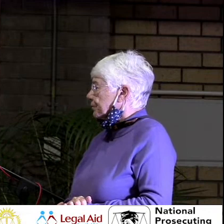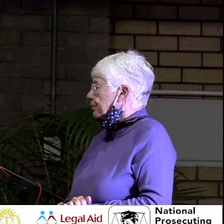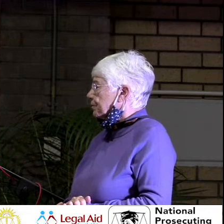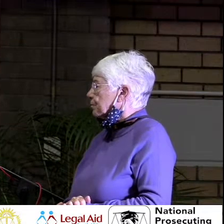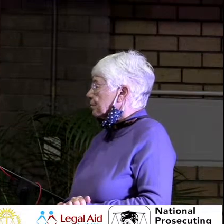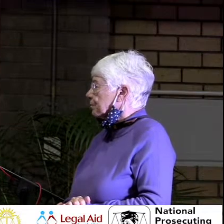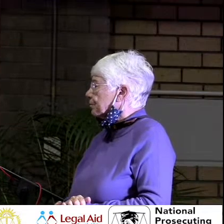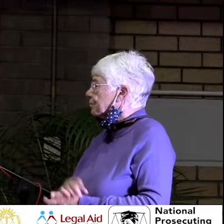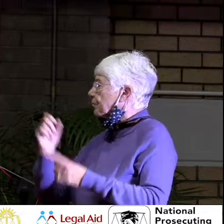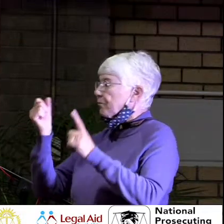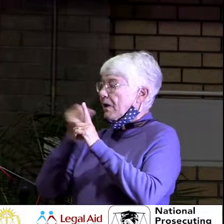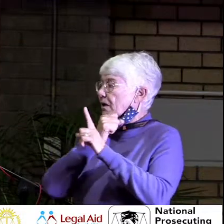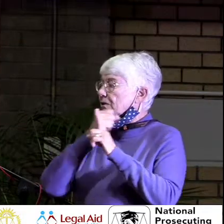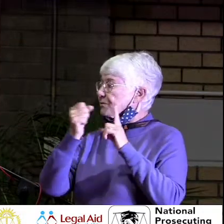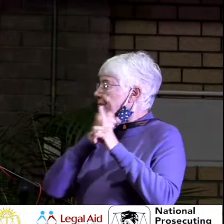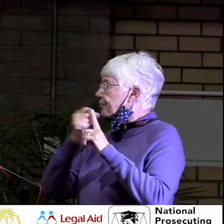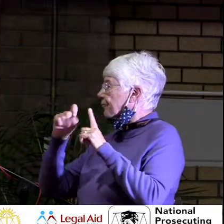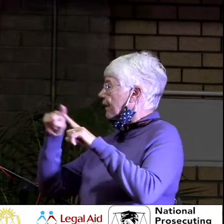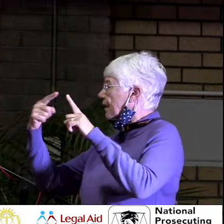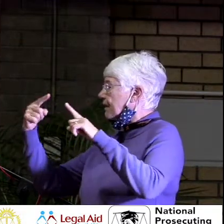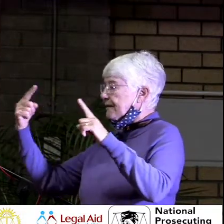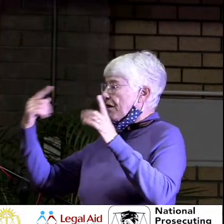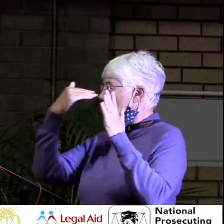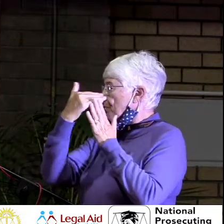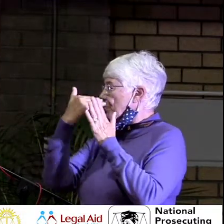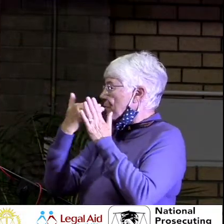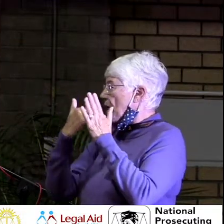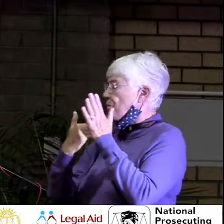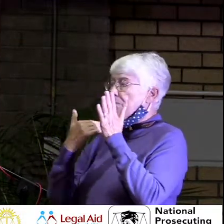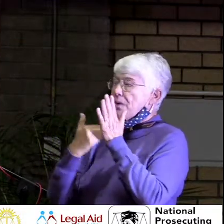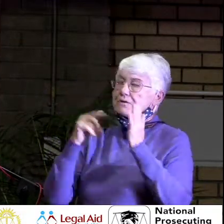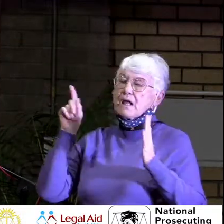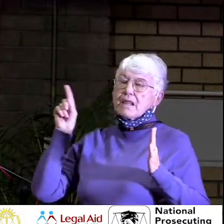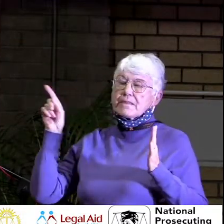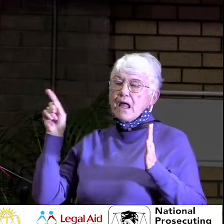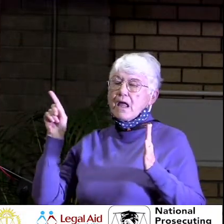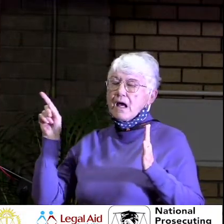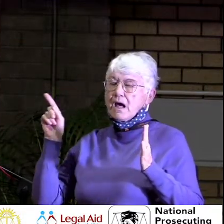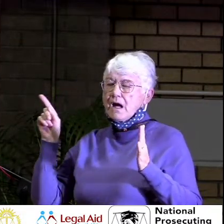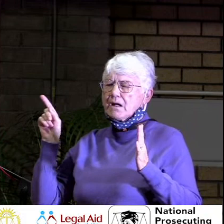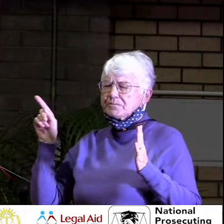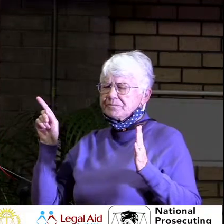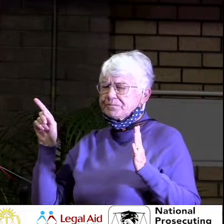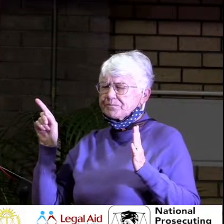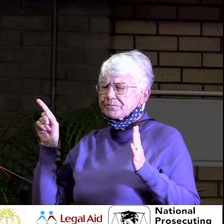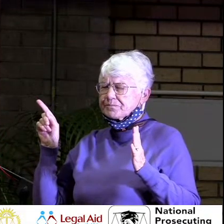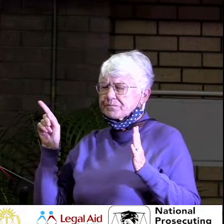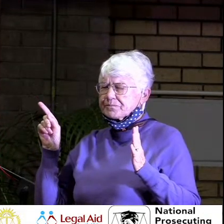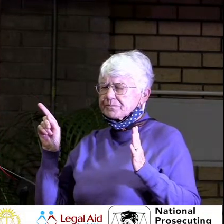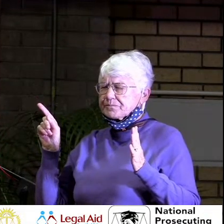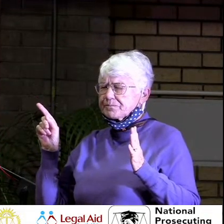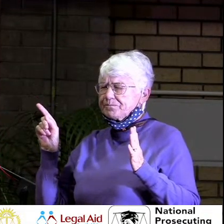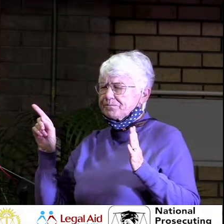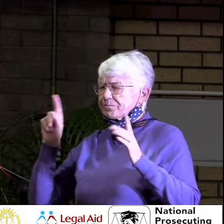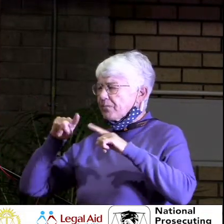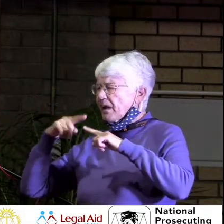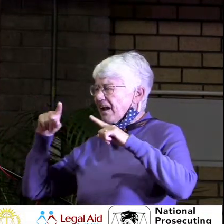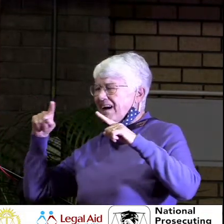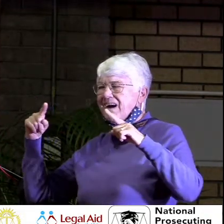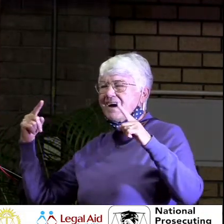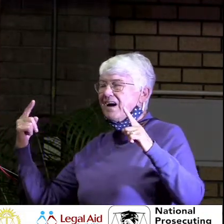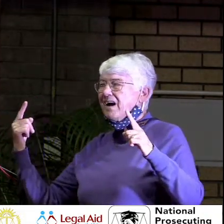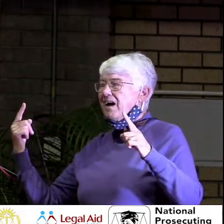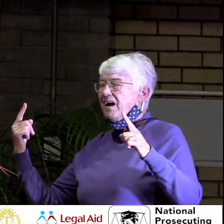also noted that in our facilities, there are those offenders that have committed these crimes because